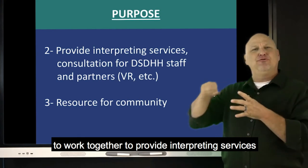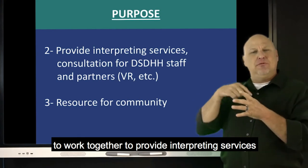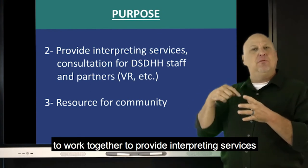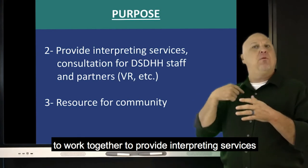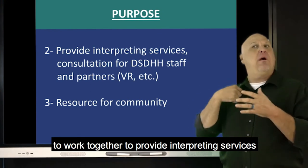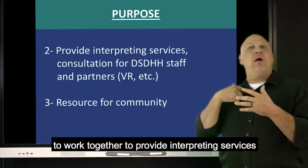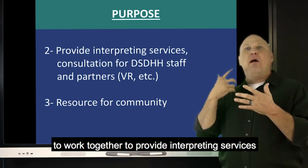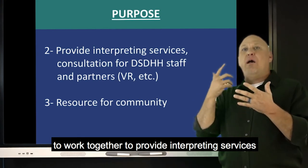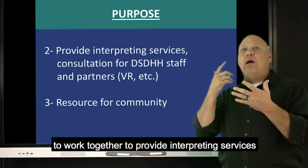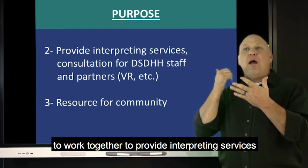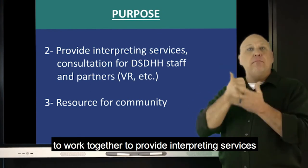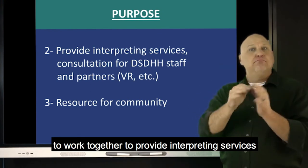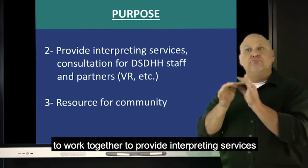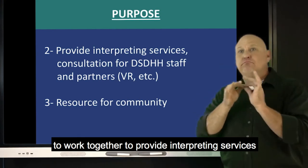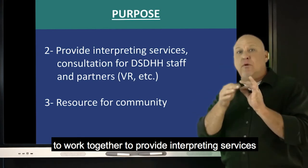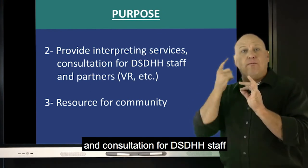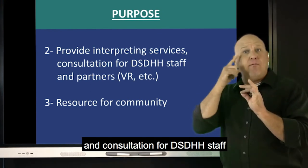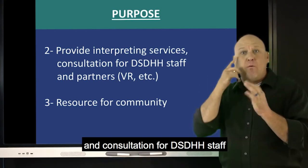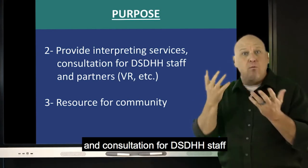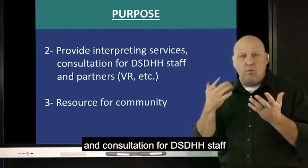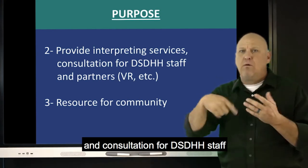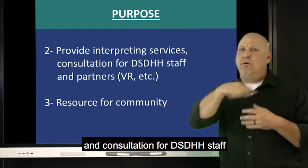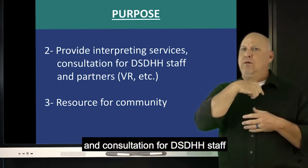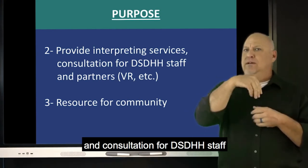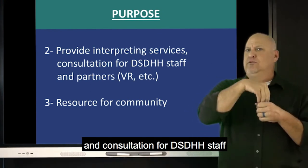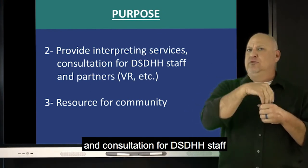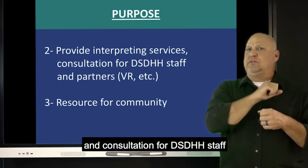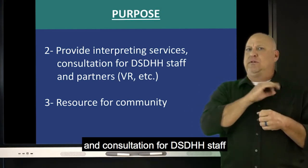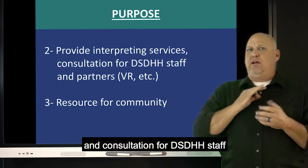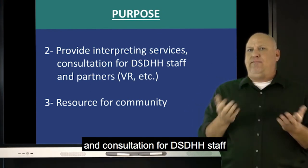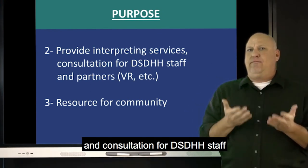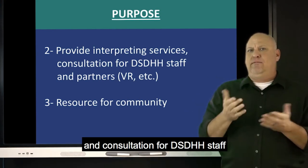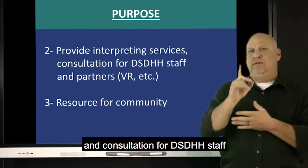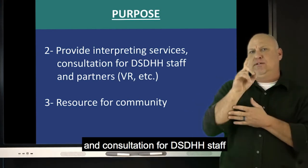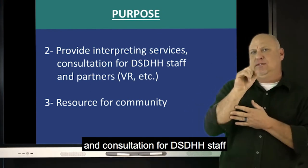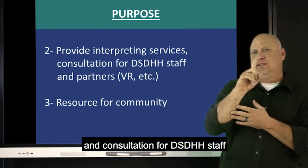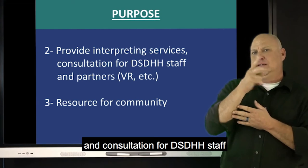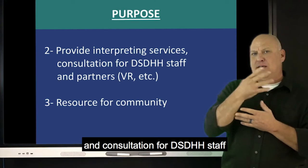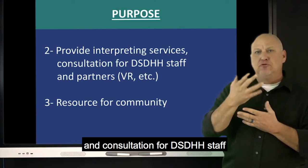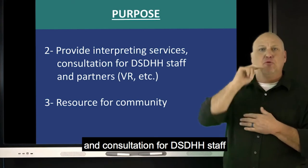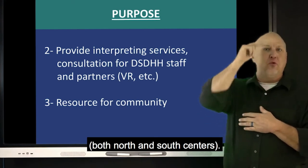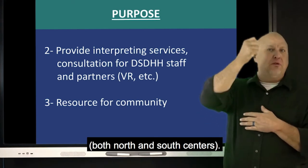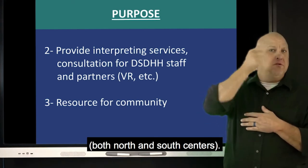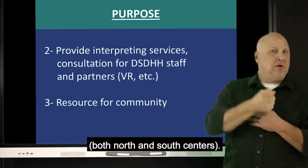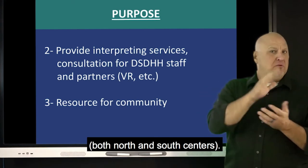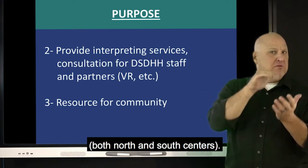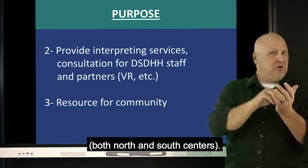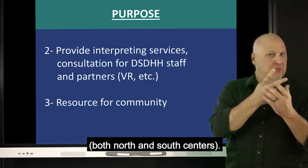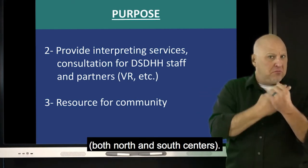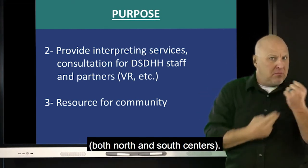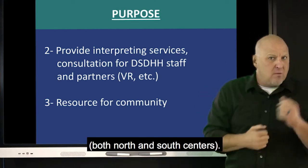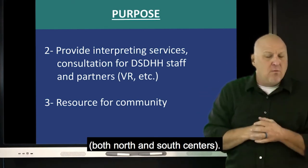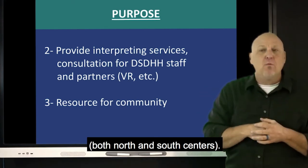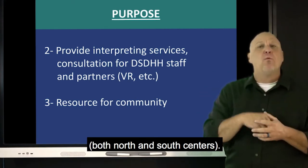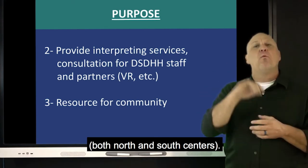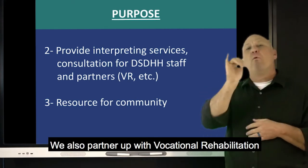have a staff of interpreters who interpret for the DSDHH